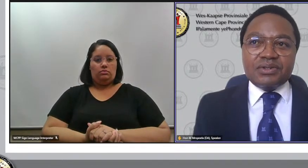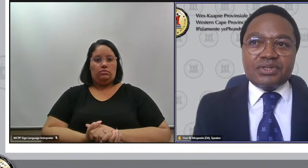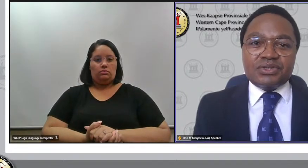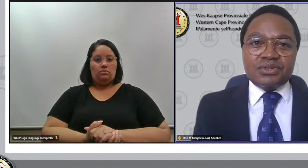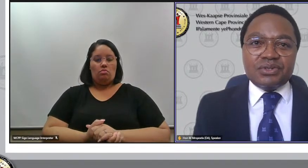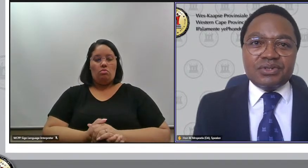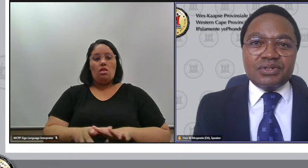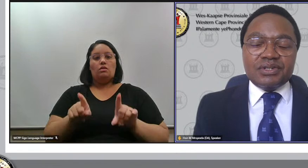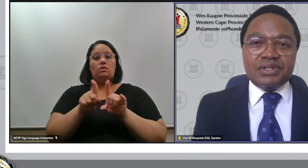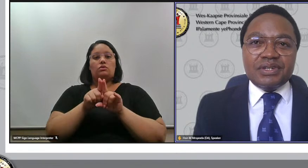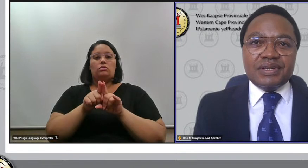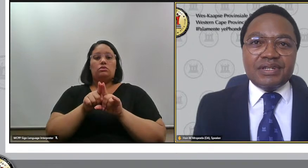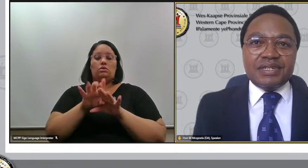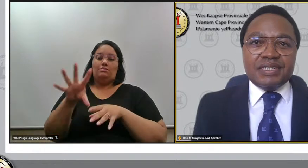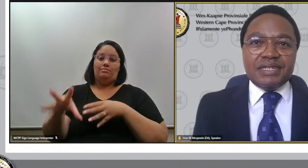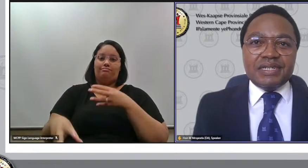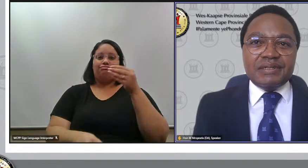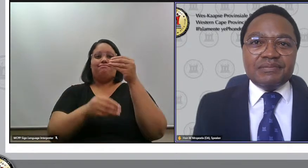we also,